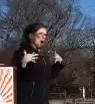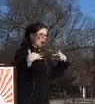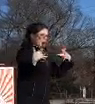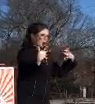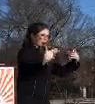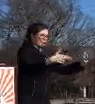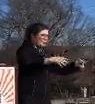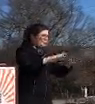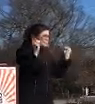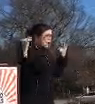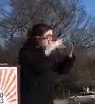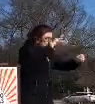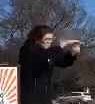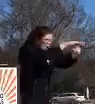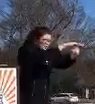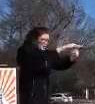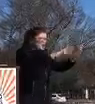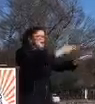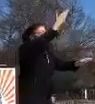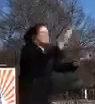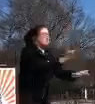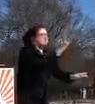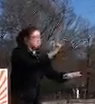it's also unbeatable.